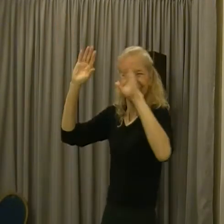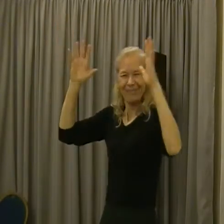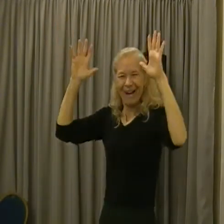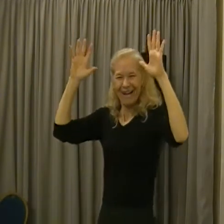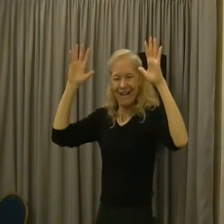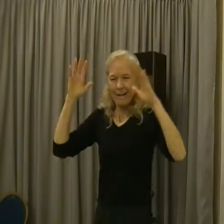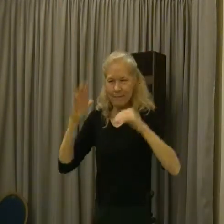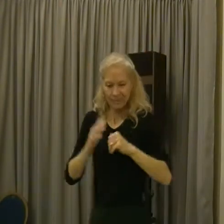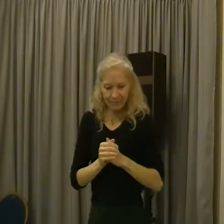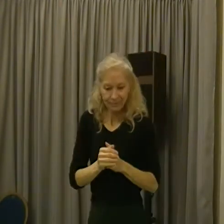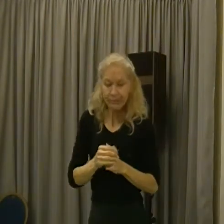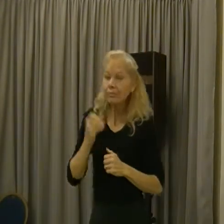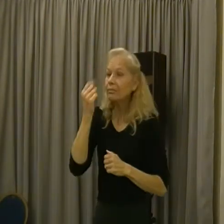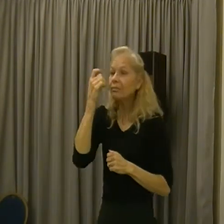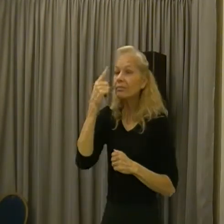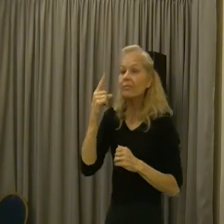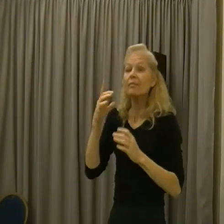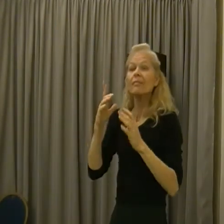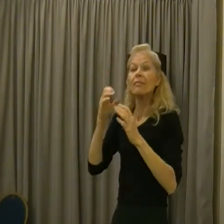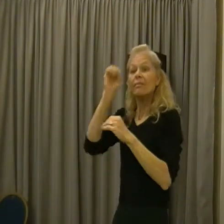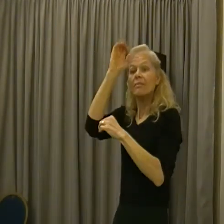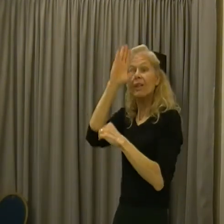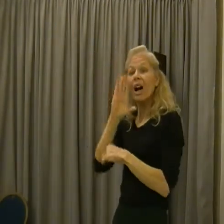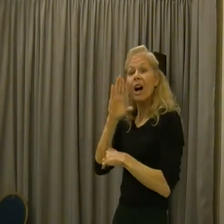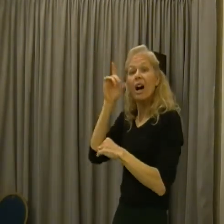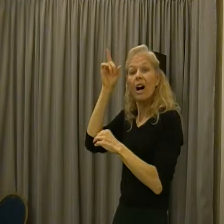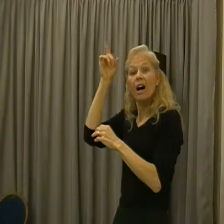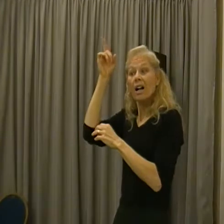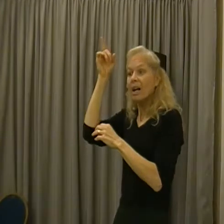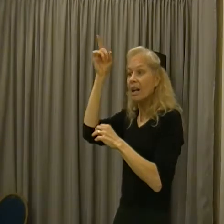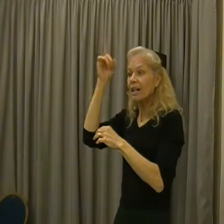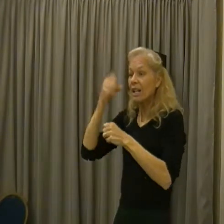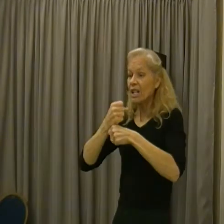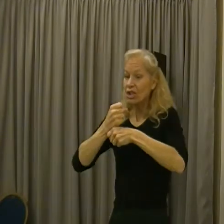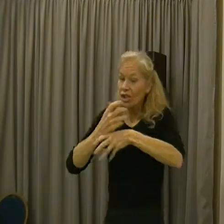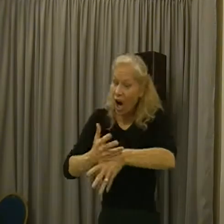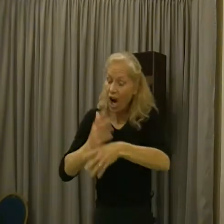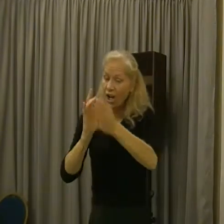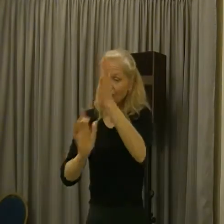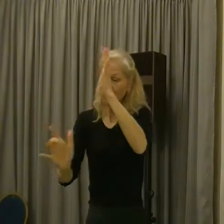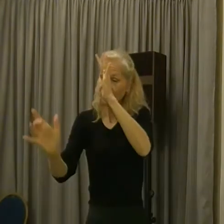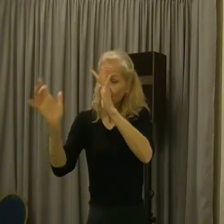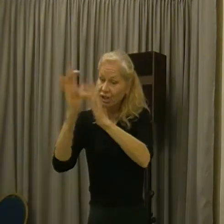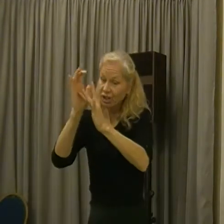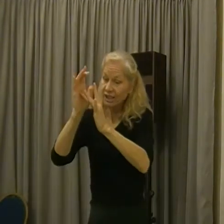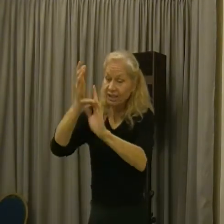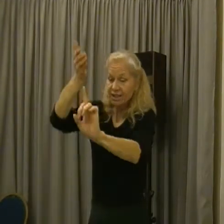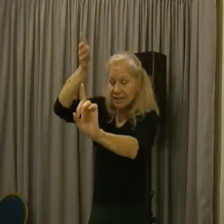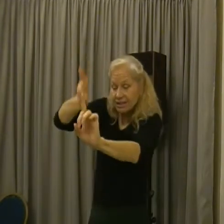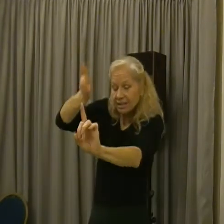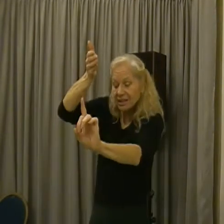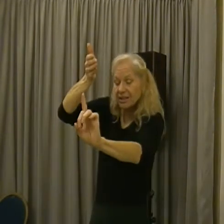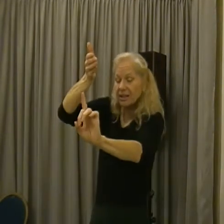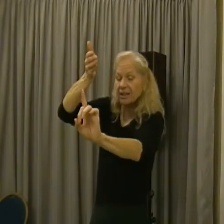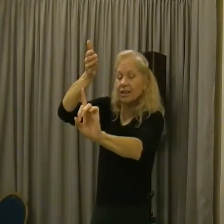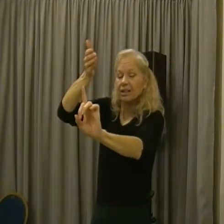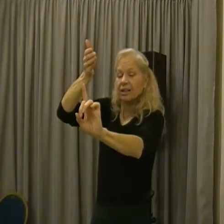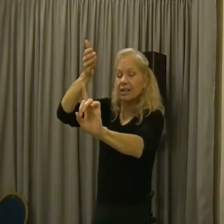we might be made what? The righteousness of God in him. I'm so thankful that when I trusted Jesus Christ to be my Savior, I